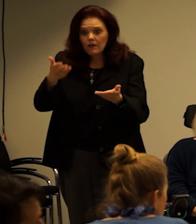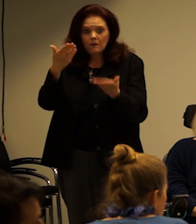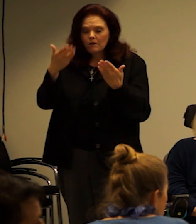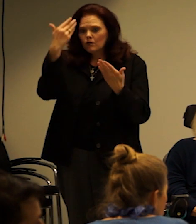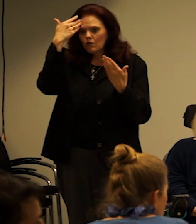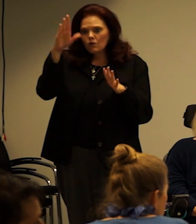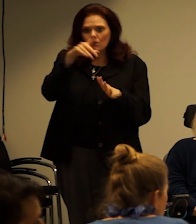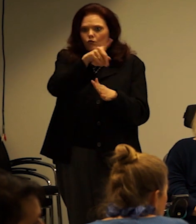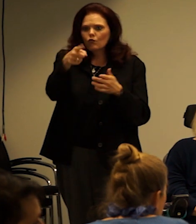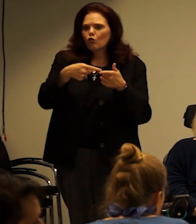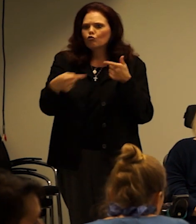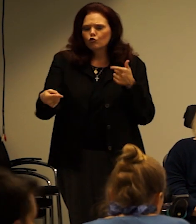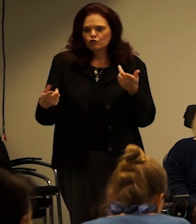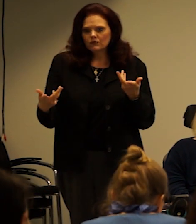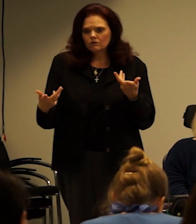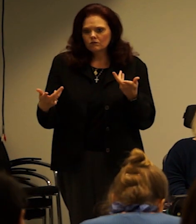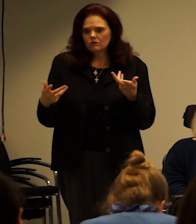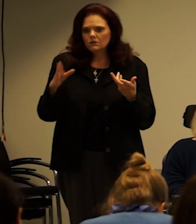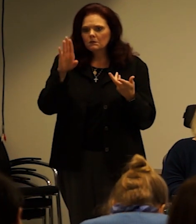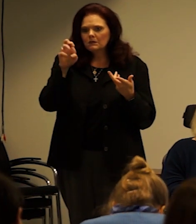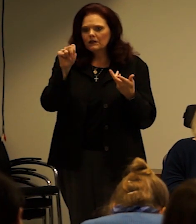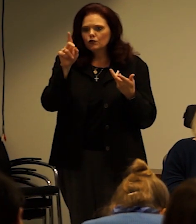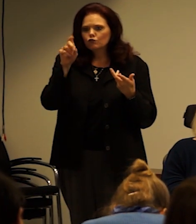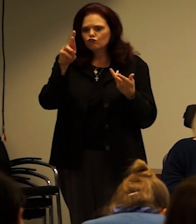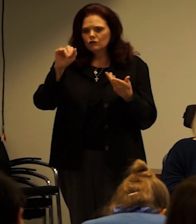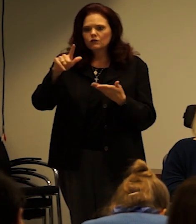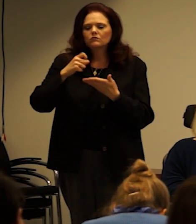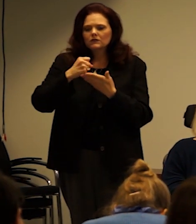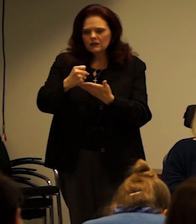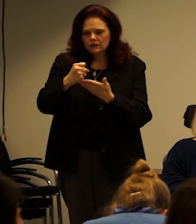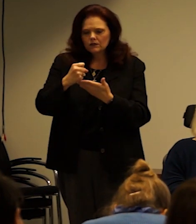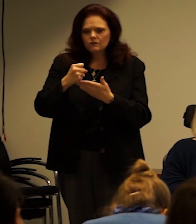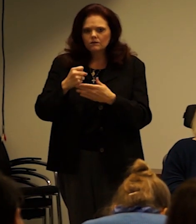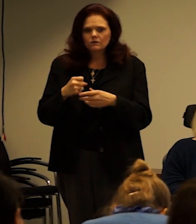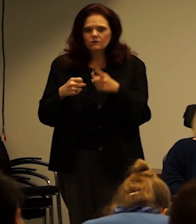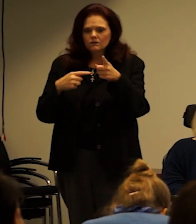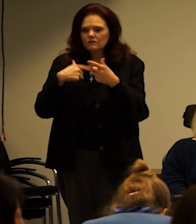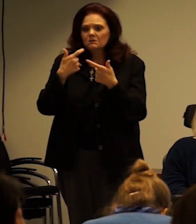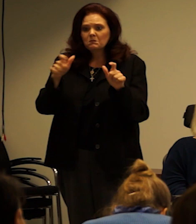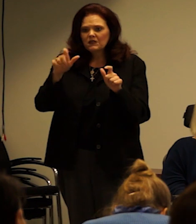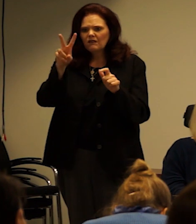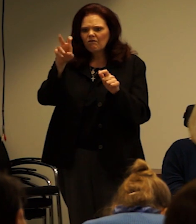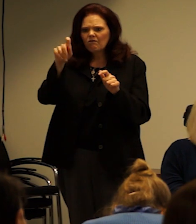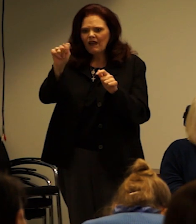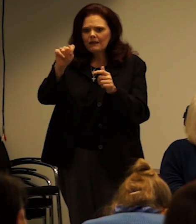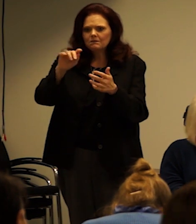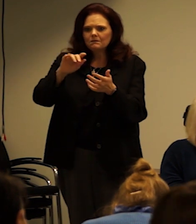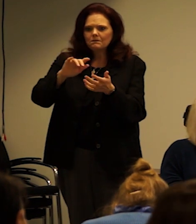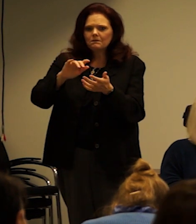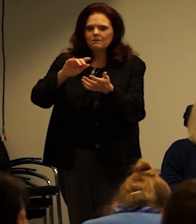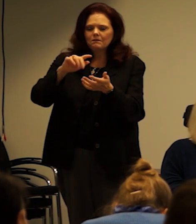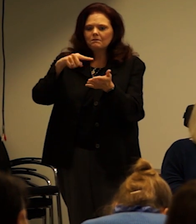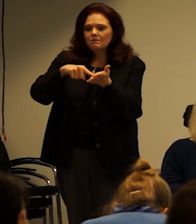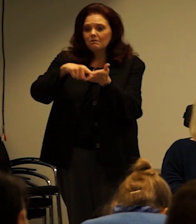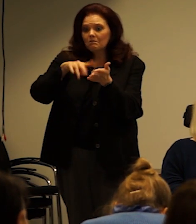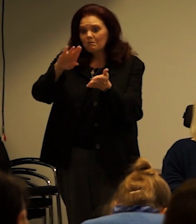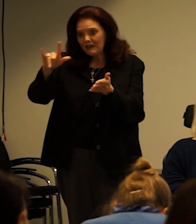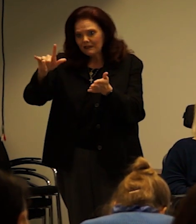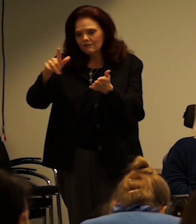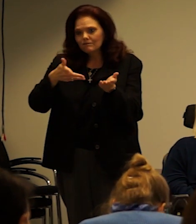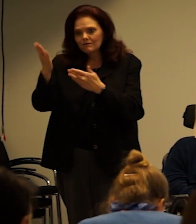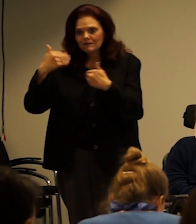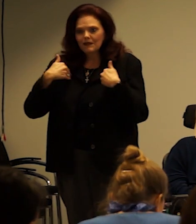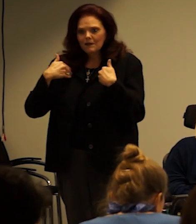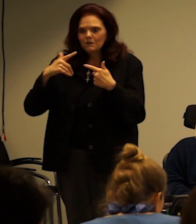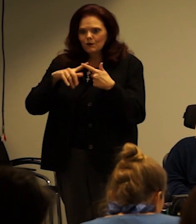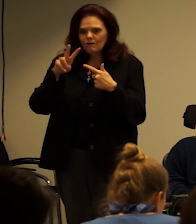to. Okay, Benadryl. I had a really big vet bill because of that. Oh, okay. Good thought. Okay,